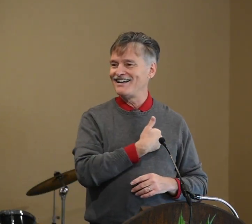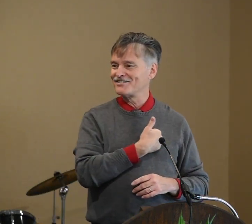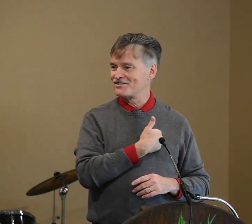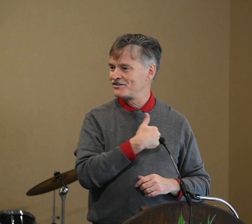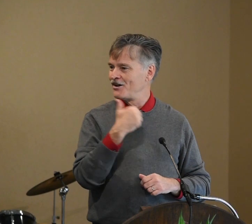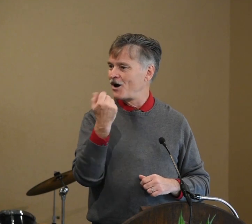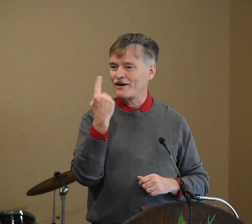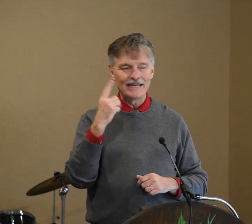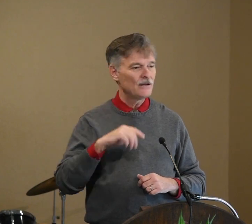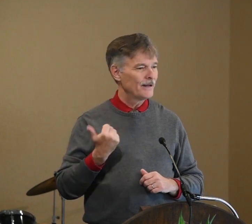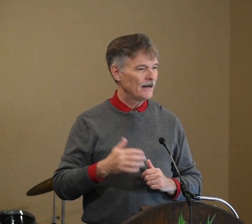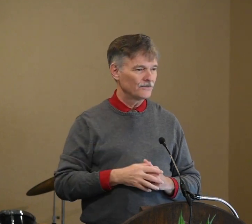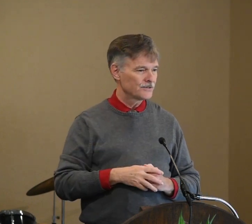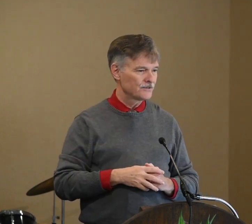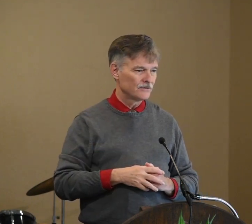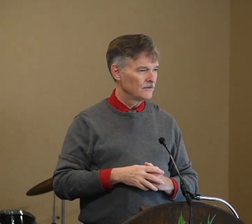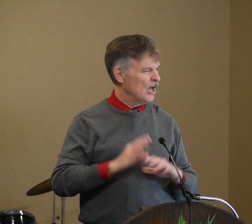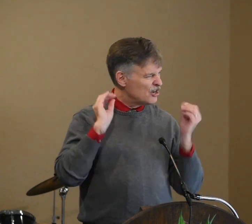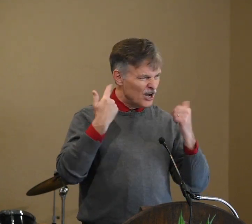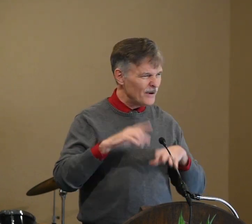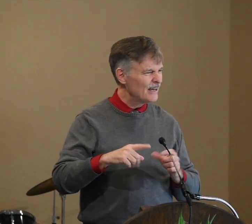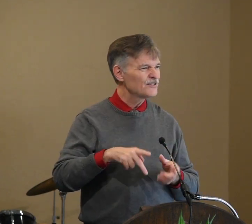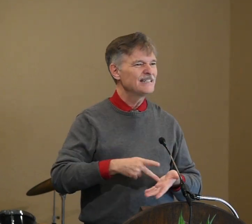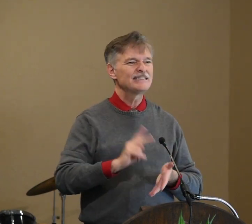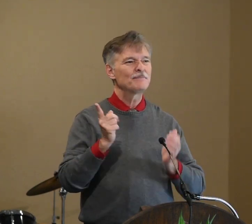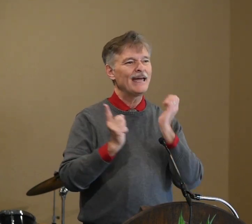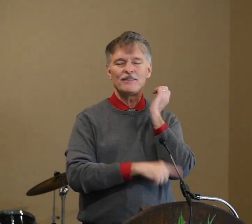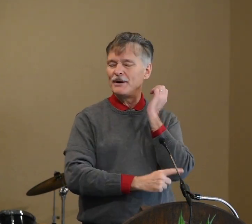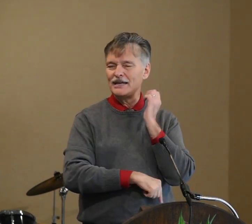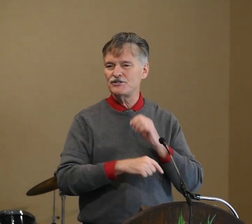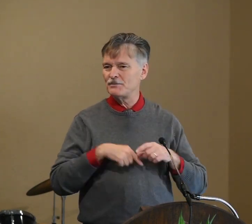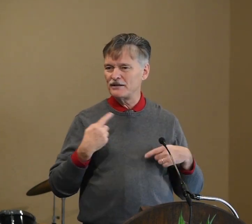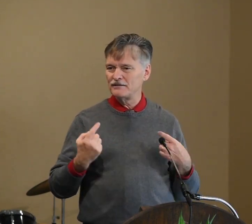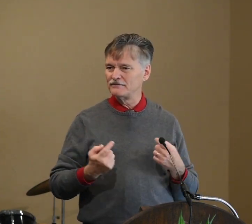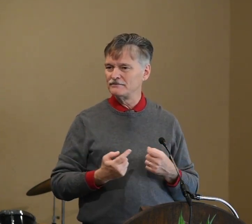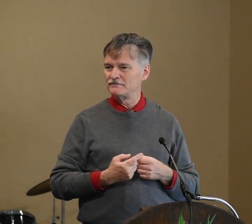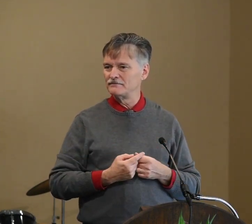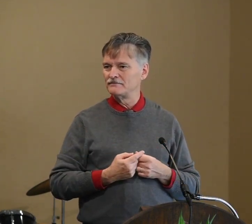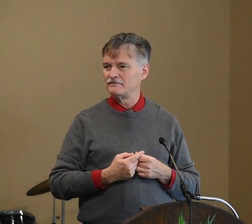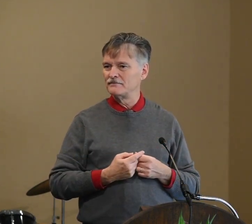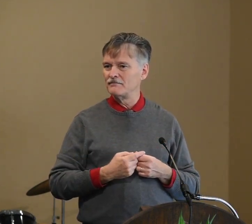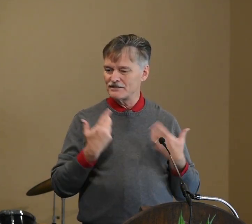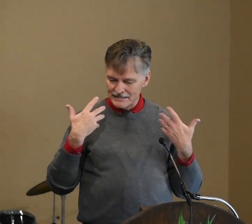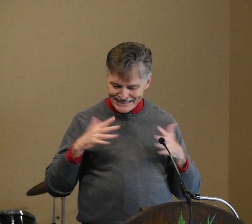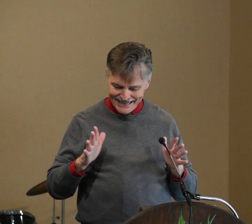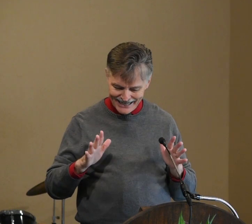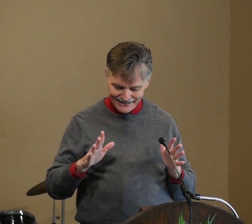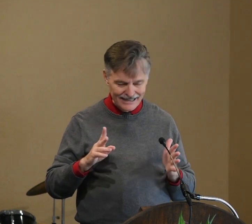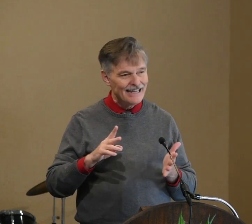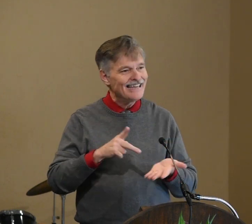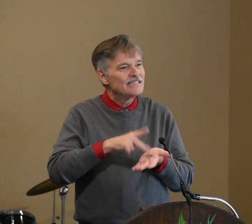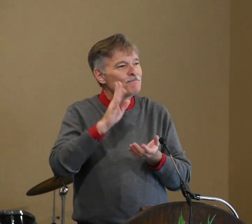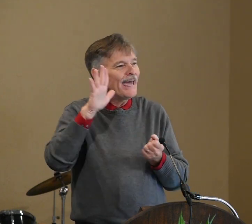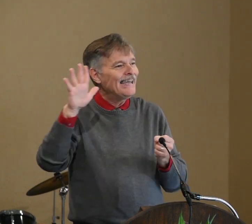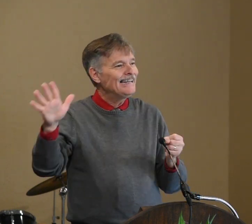us or anyone else. No one else needs to pay the punishment because it's done. It's paid